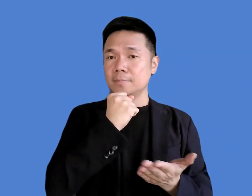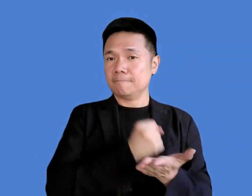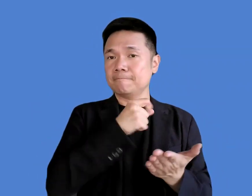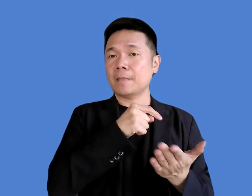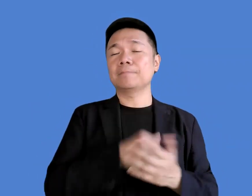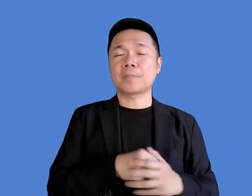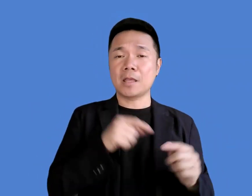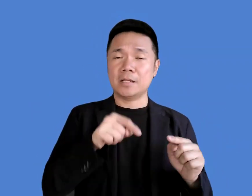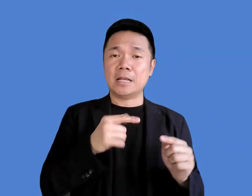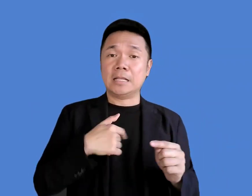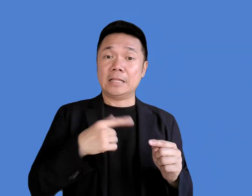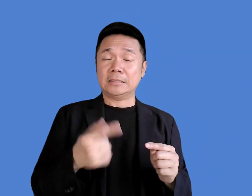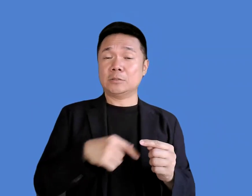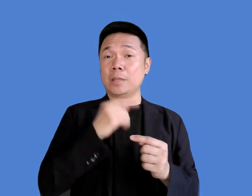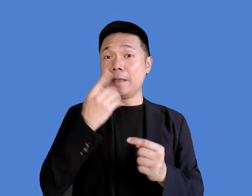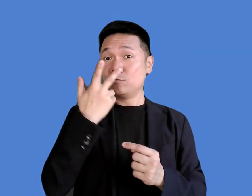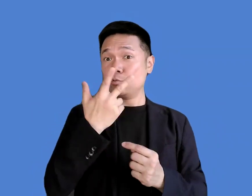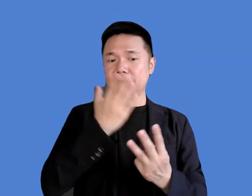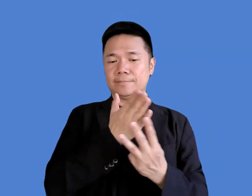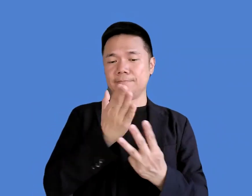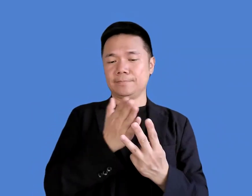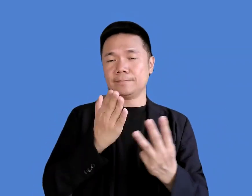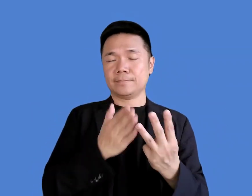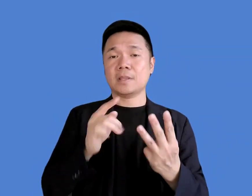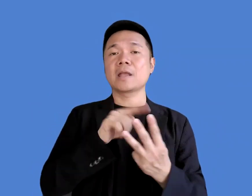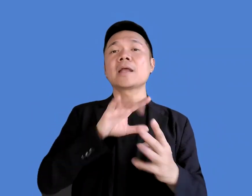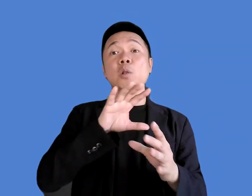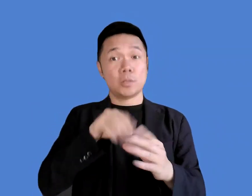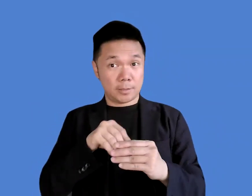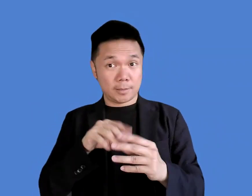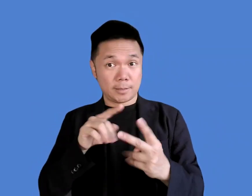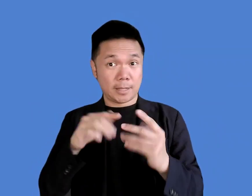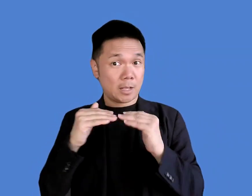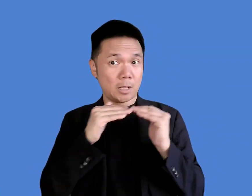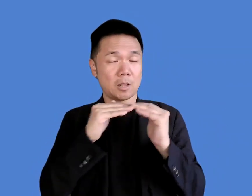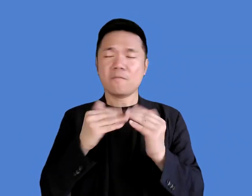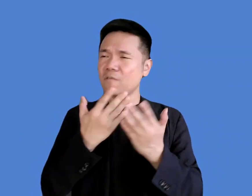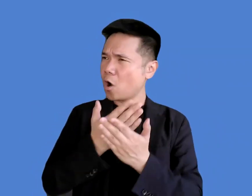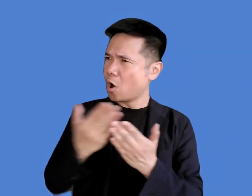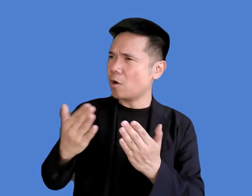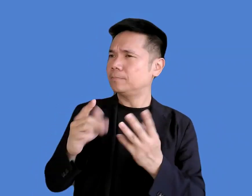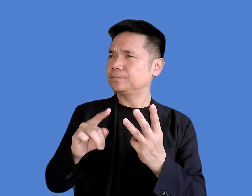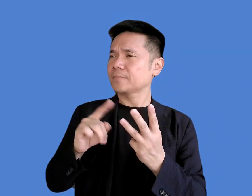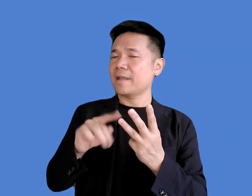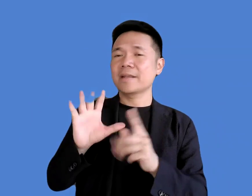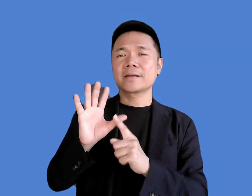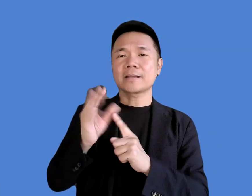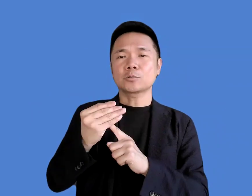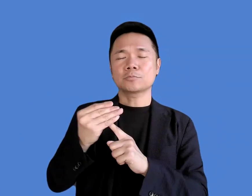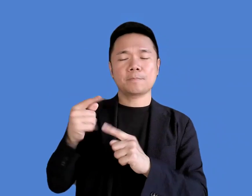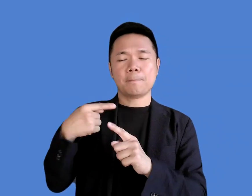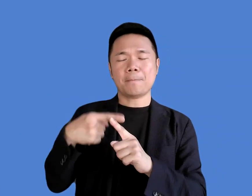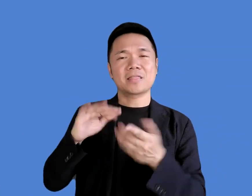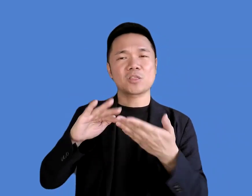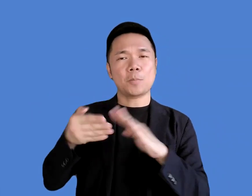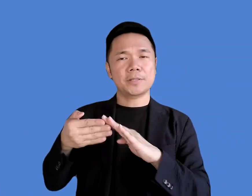we focus on three areas: inclusiveness, equity at every stage, and culture and community.